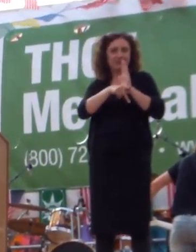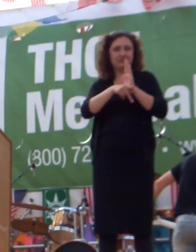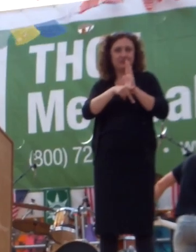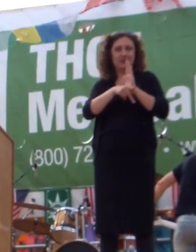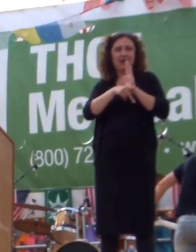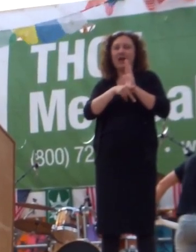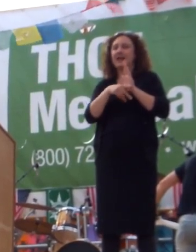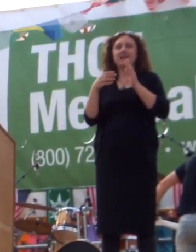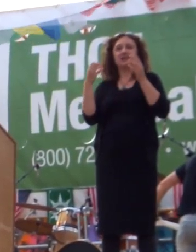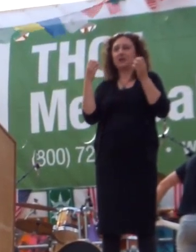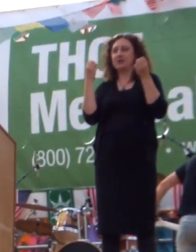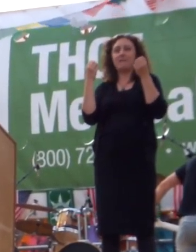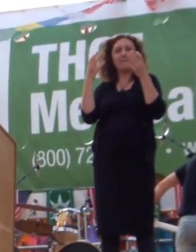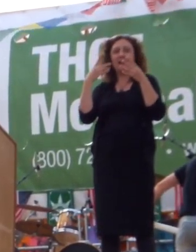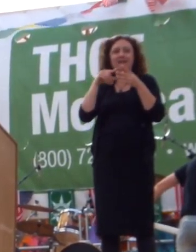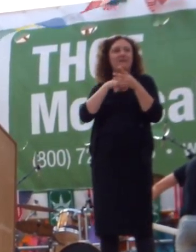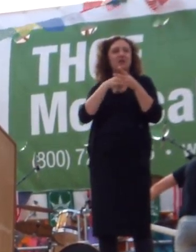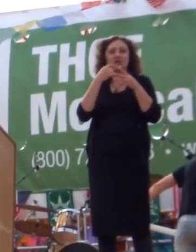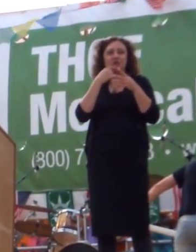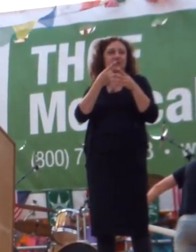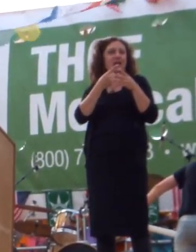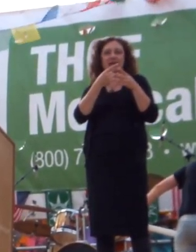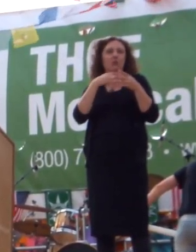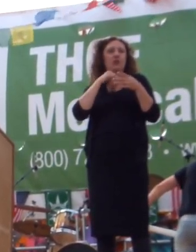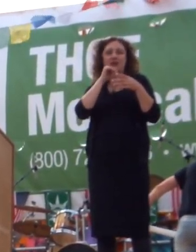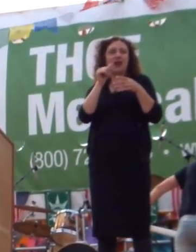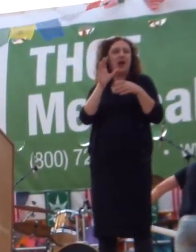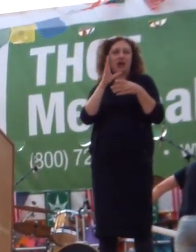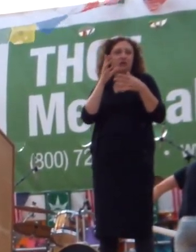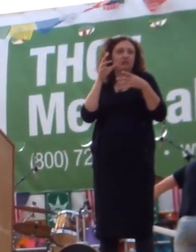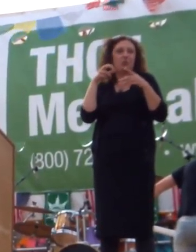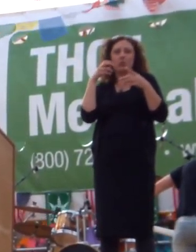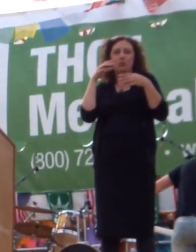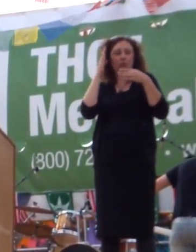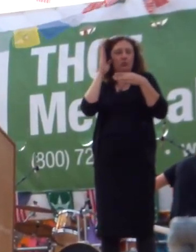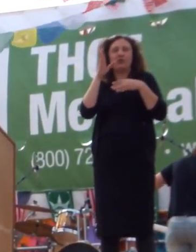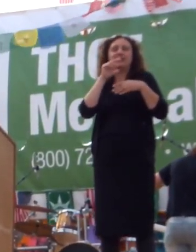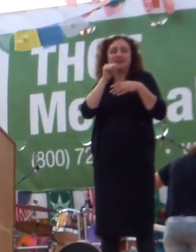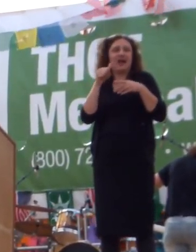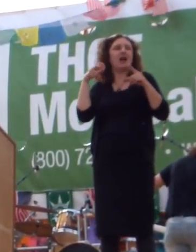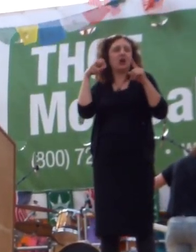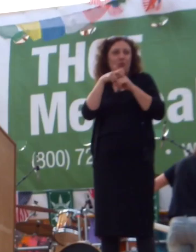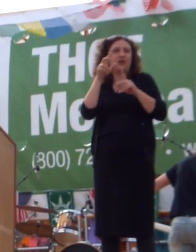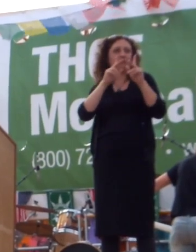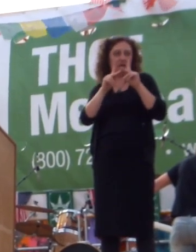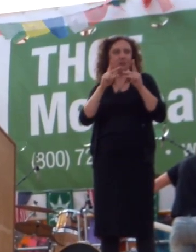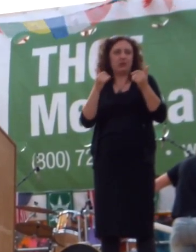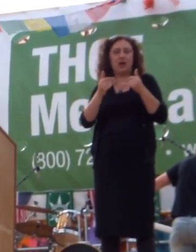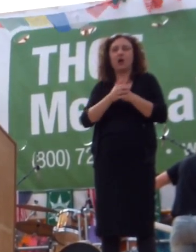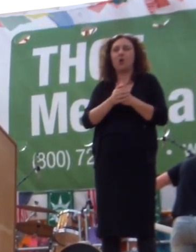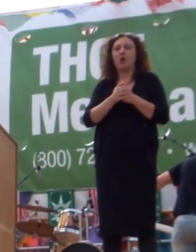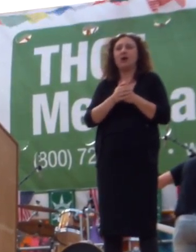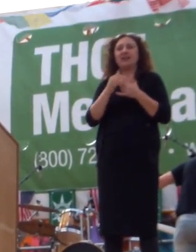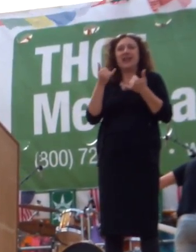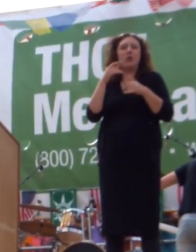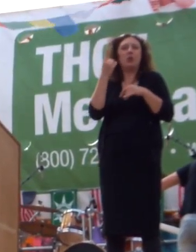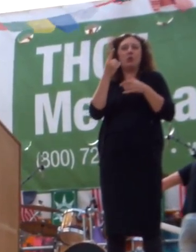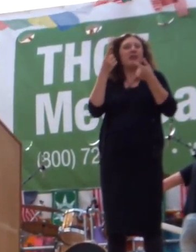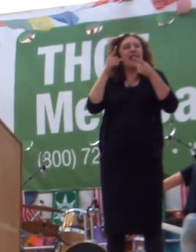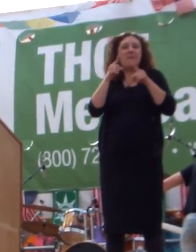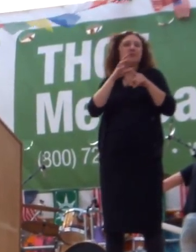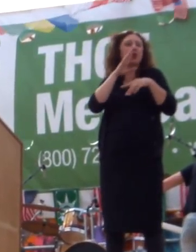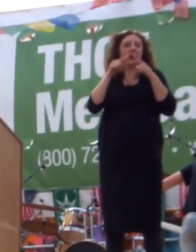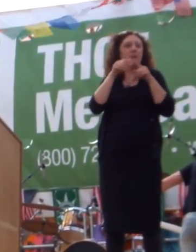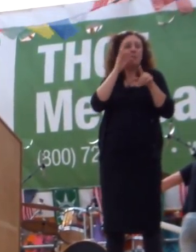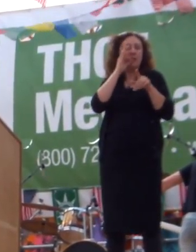not going to enforce it. But in the end, we're only incidentally talking about marijuana. We're really talking about personal